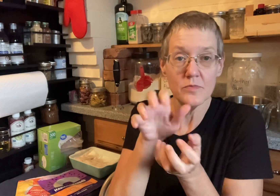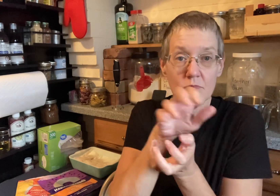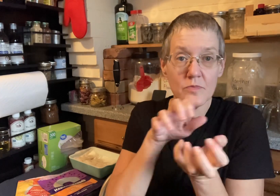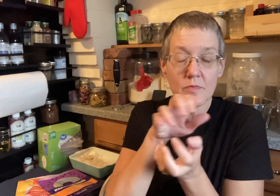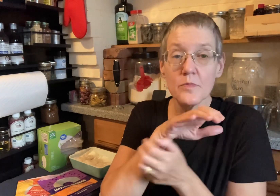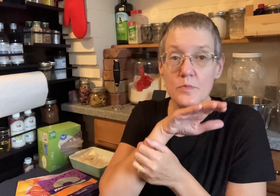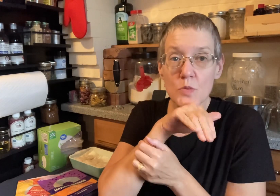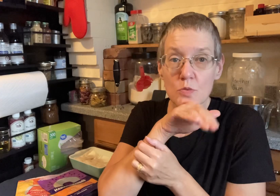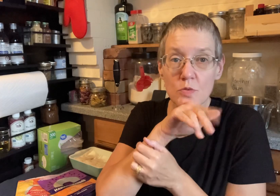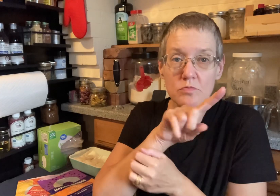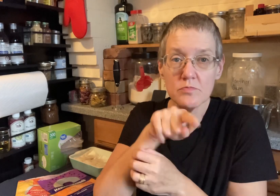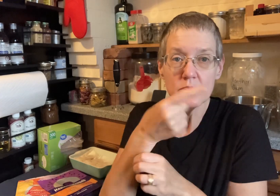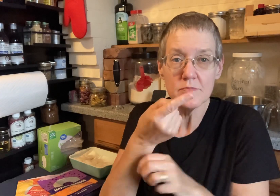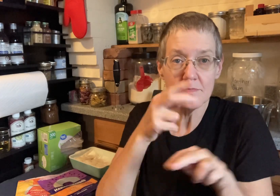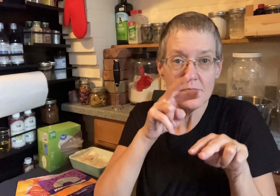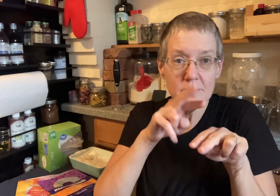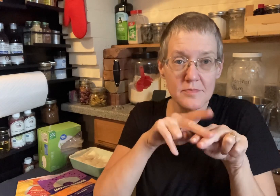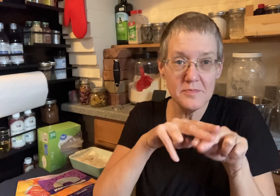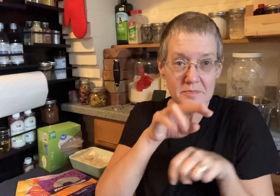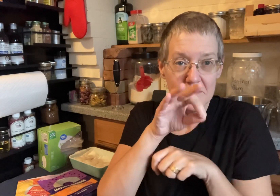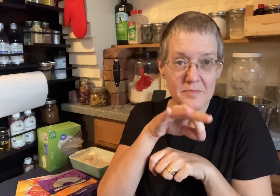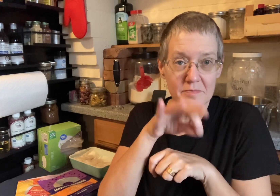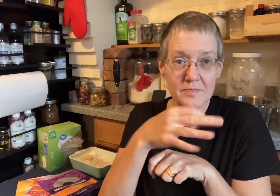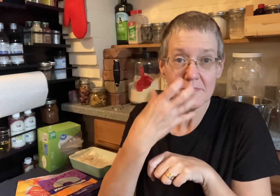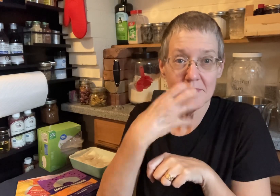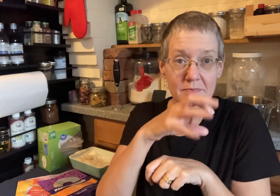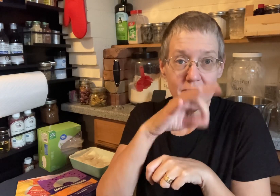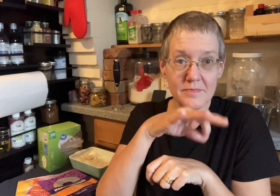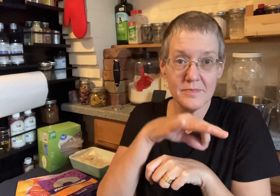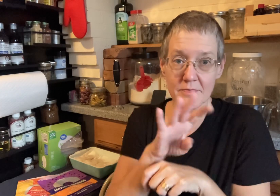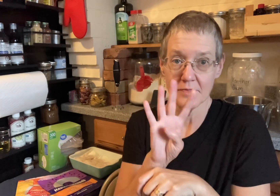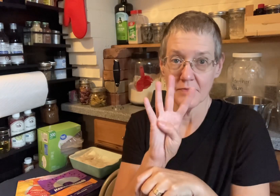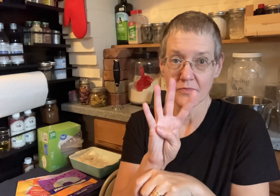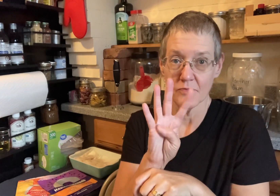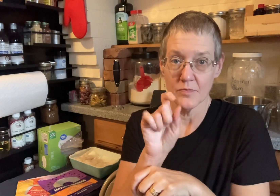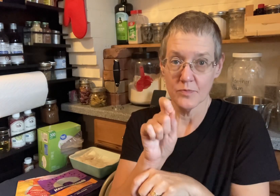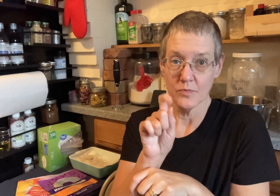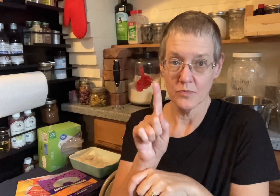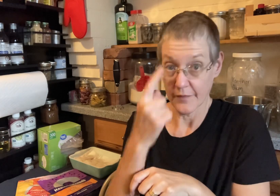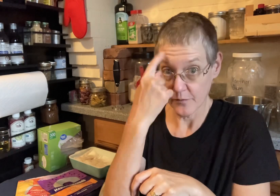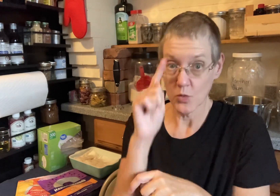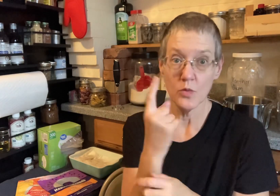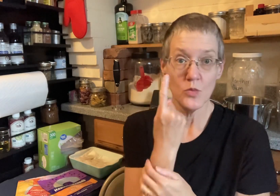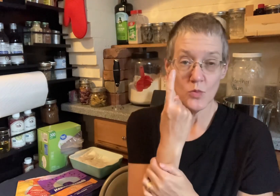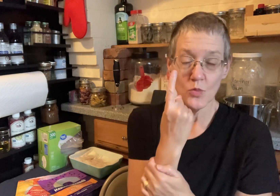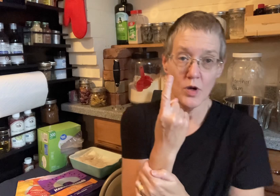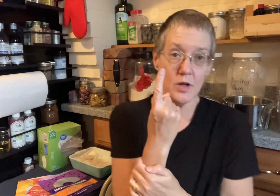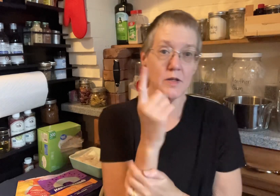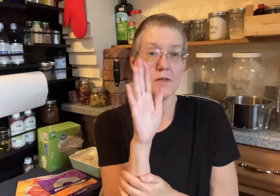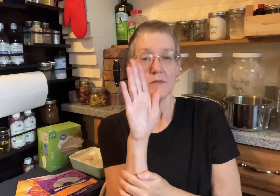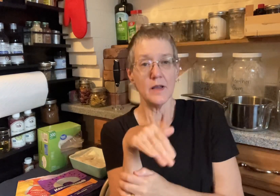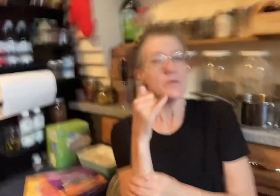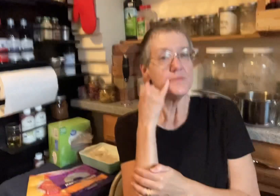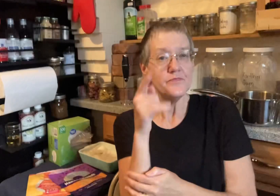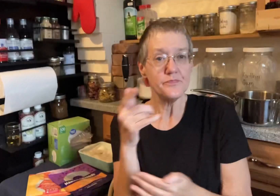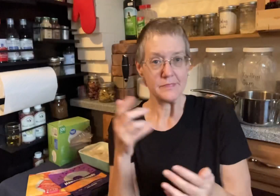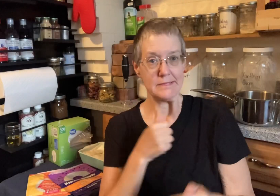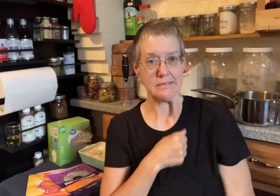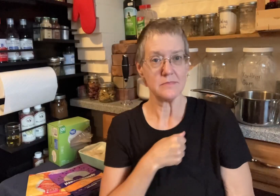Mine with ground pork with just salt, pepper, and hot pepper is 4.1 for one tamale.